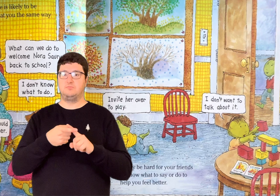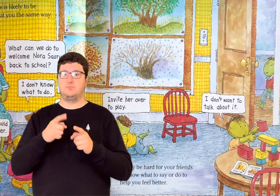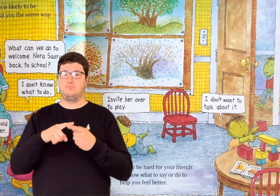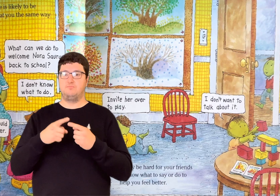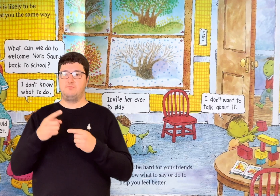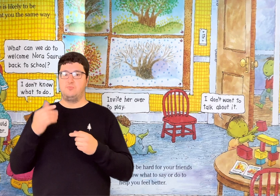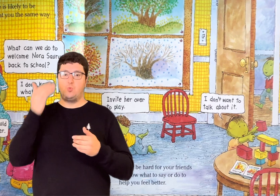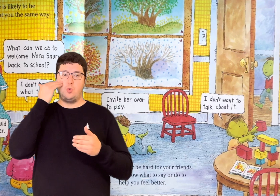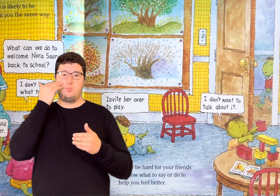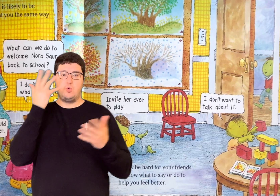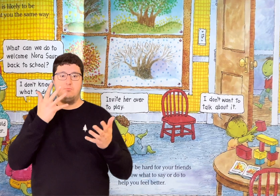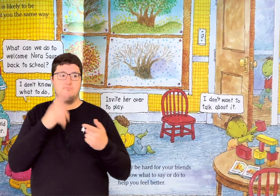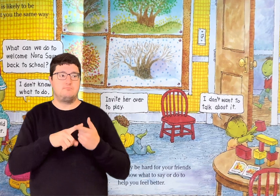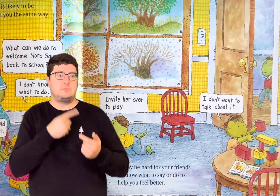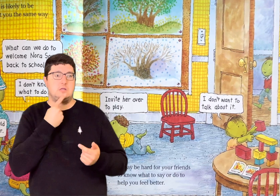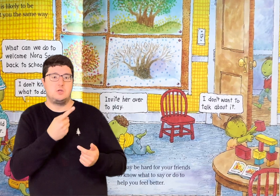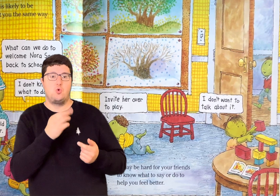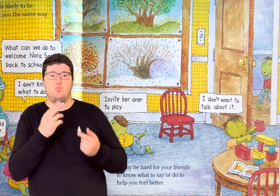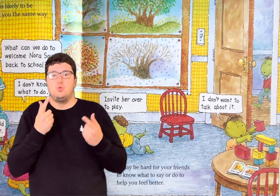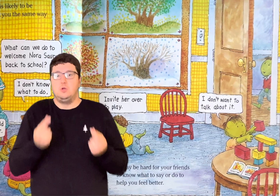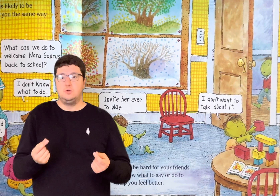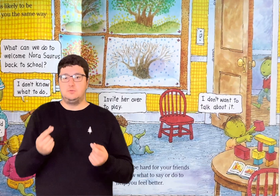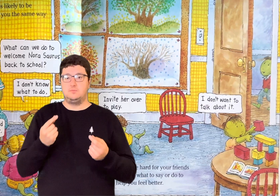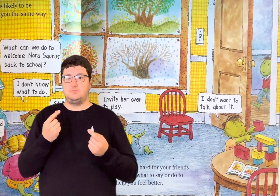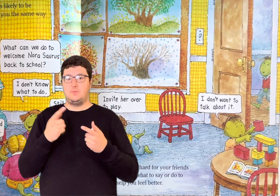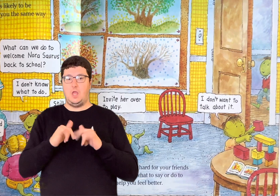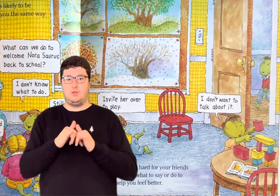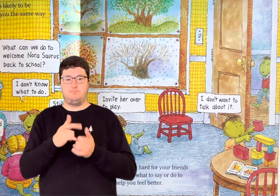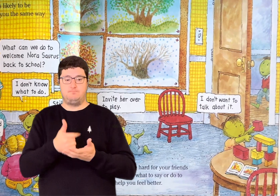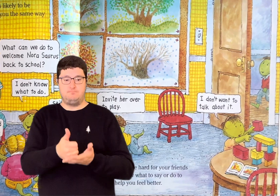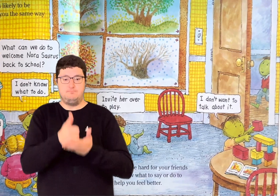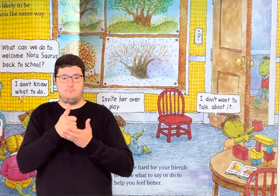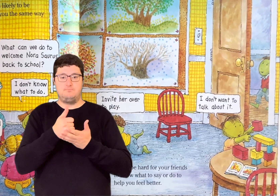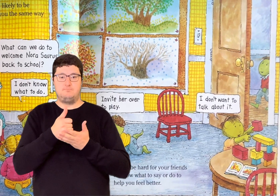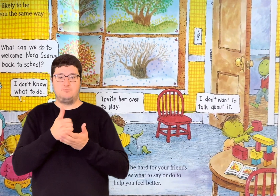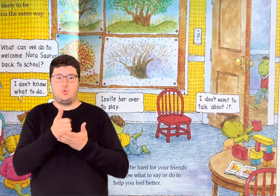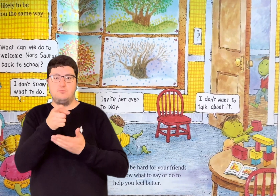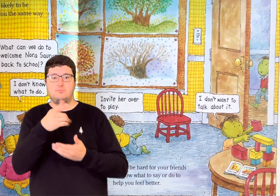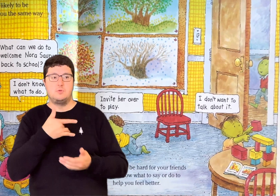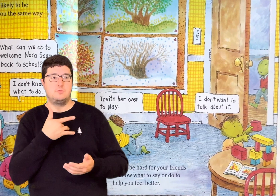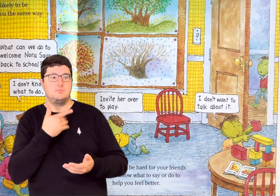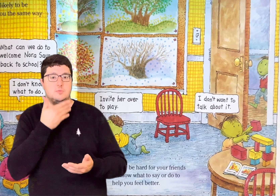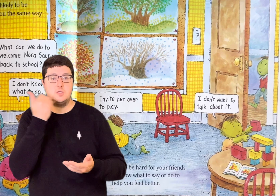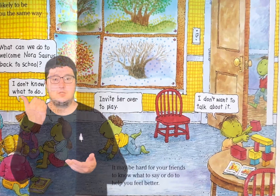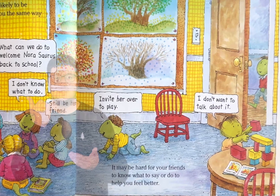your friends to know what to say or to do to help you feel better.